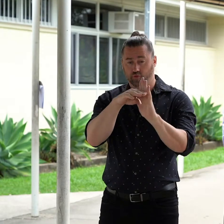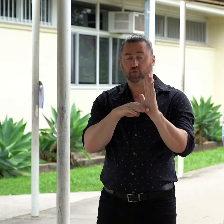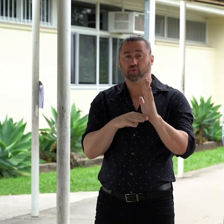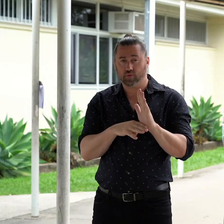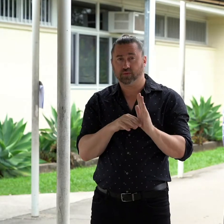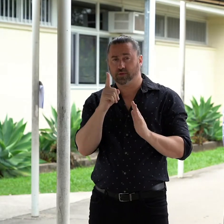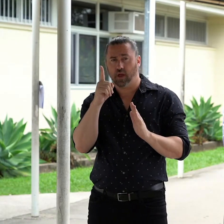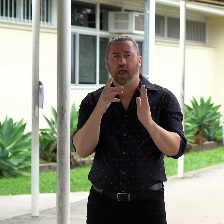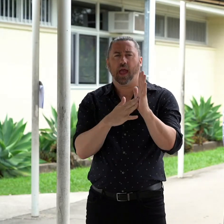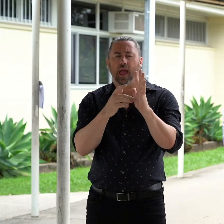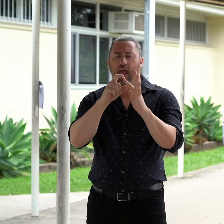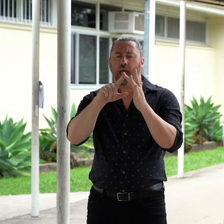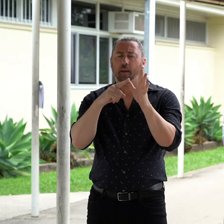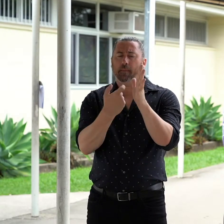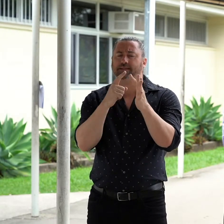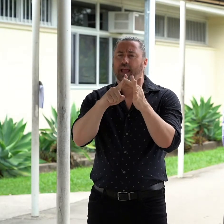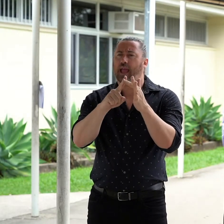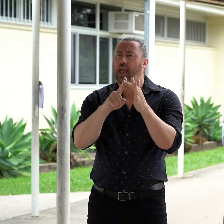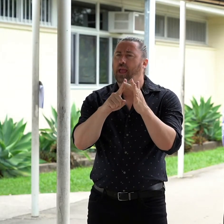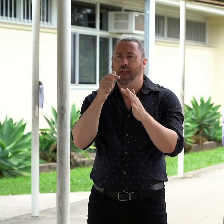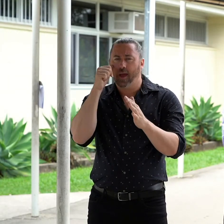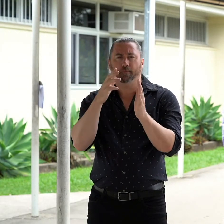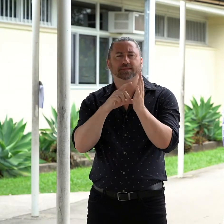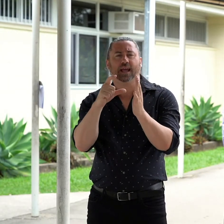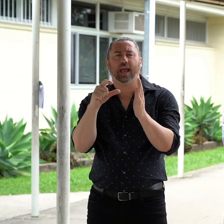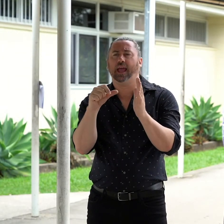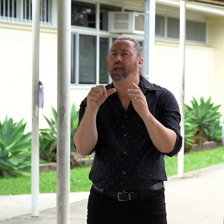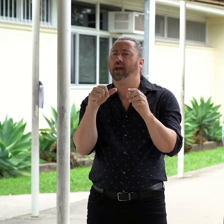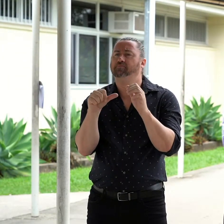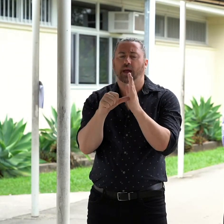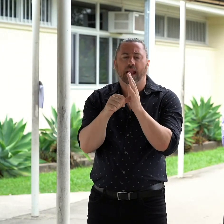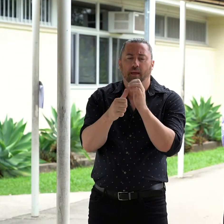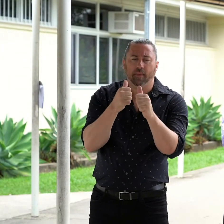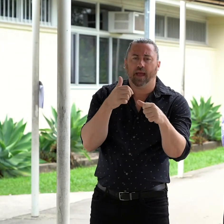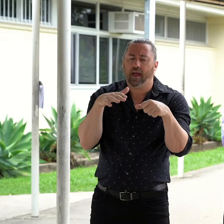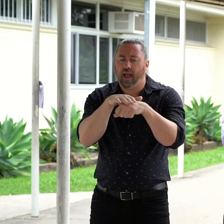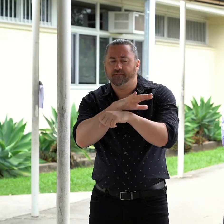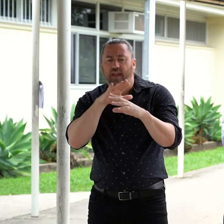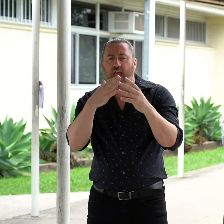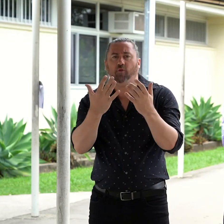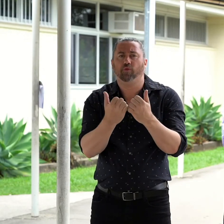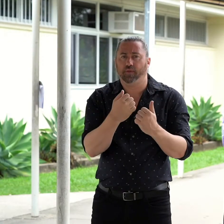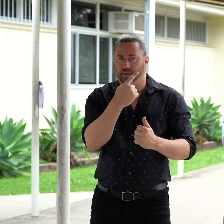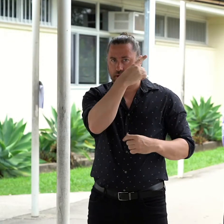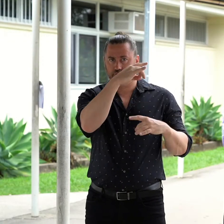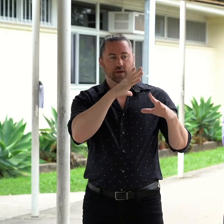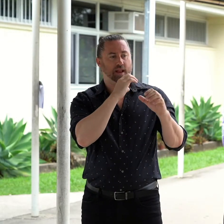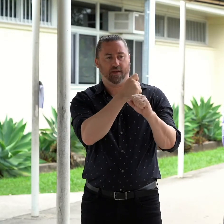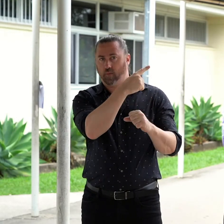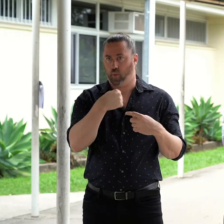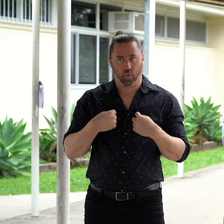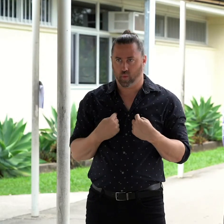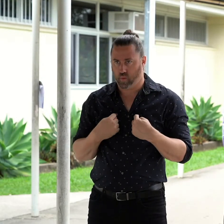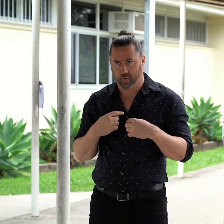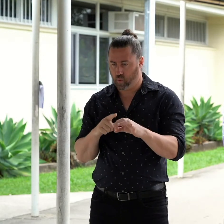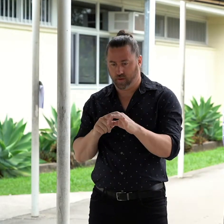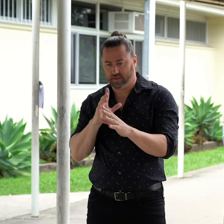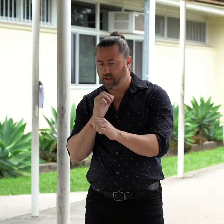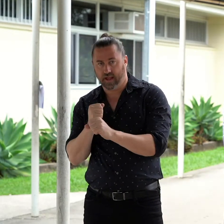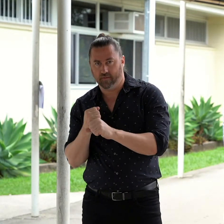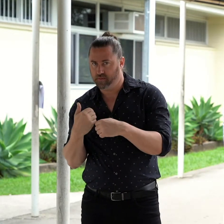can apply. It is then in their hands. We have no control over that. We don't regulate that part of the sector. We certainly are not responsible